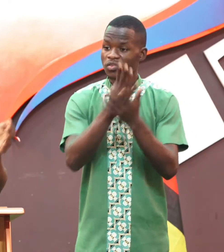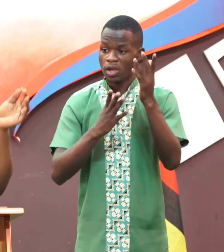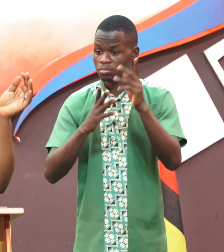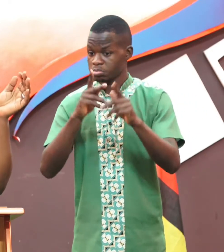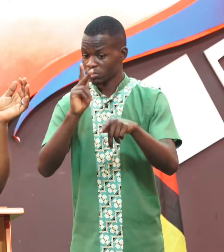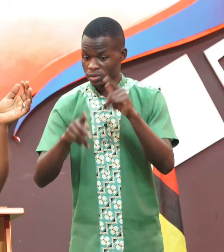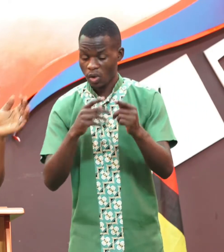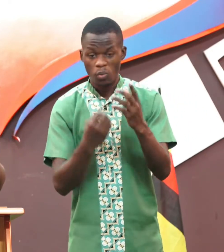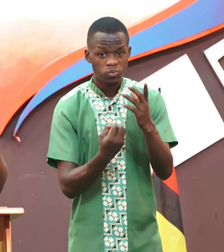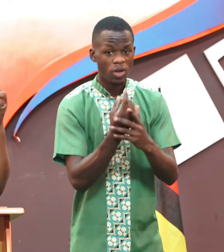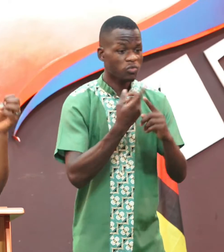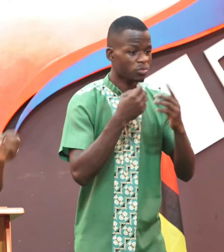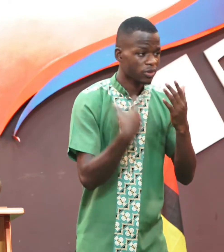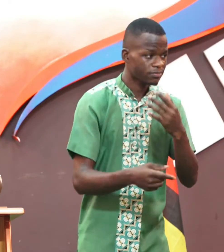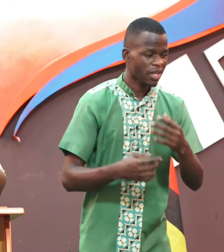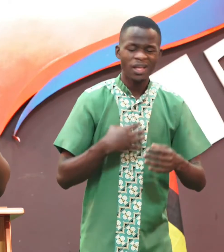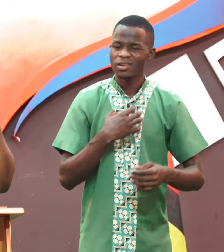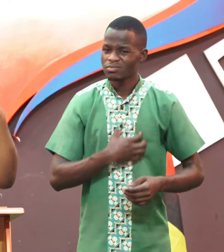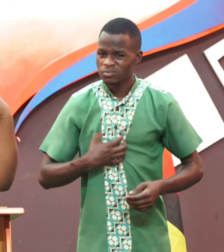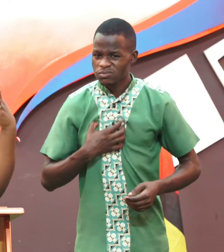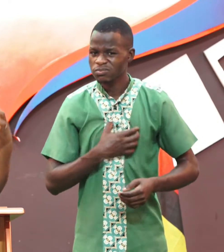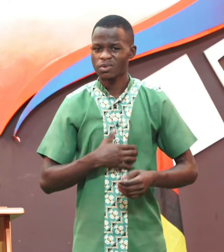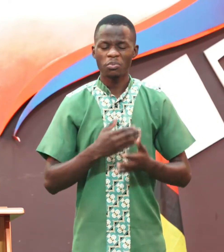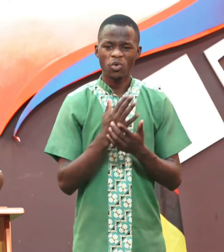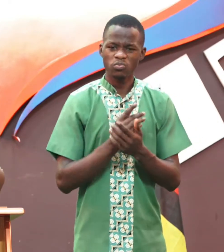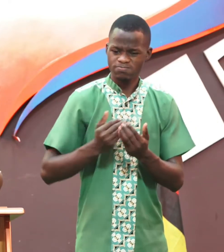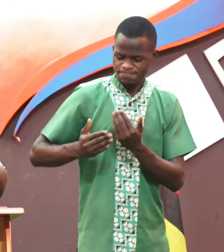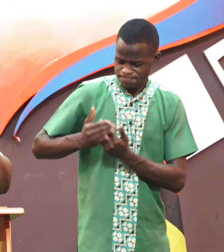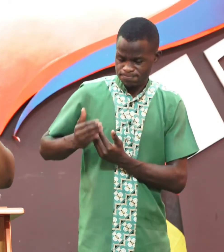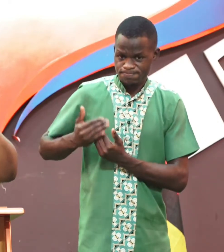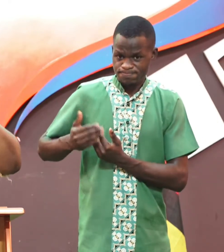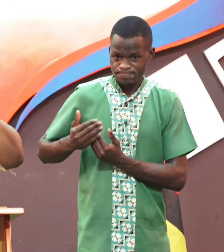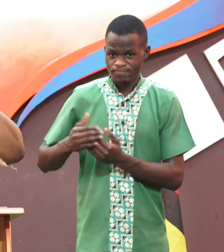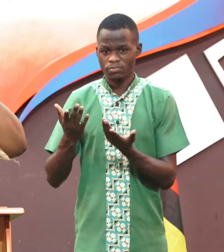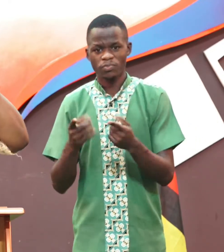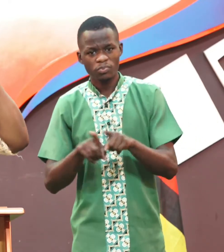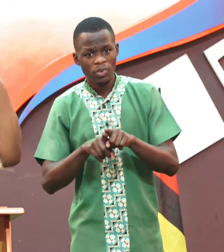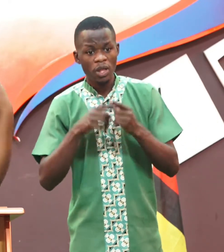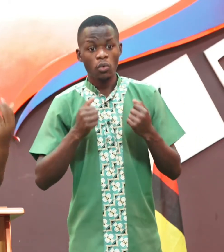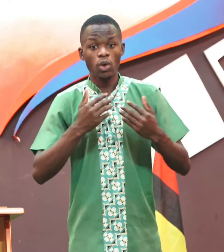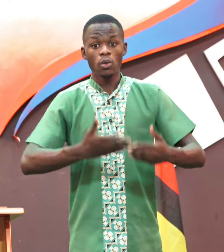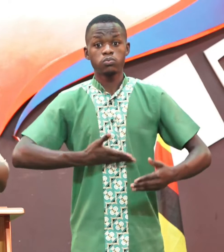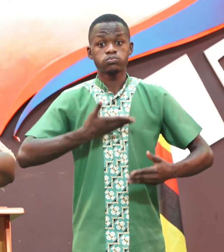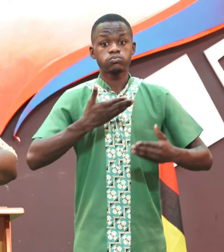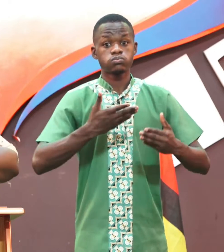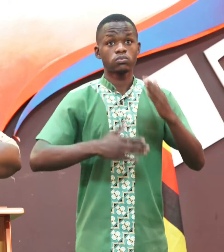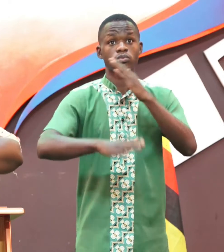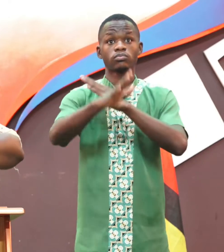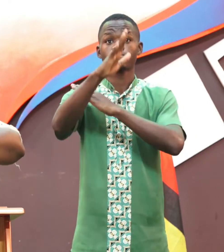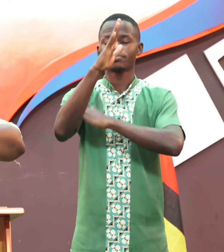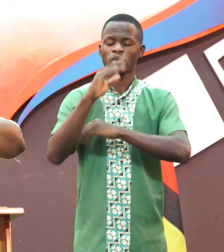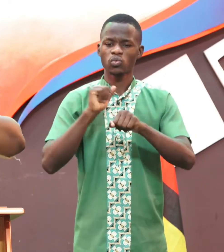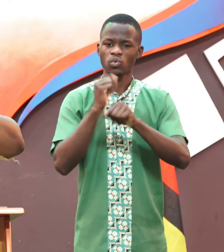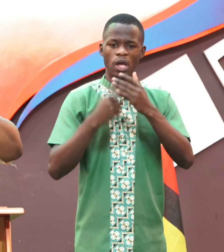bukaawu nga kyekyo kye wayonka ky'okuliddemu ate nga teweewaddeyo eri Katonda kimala kukuula